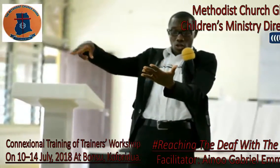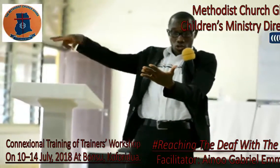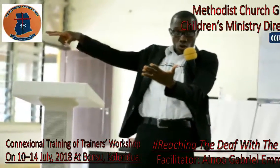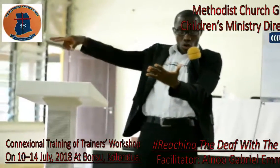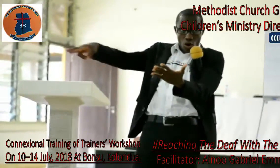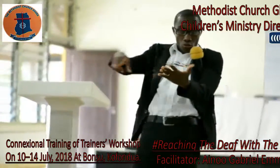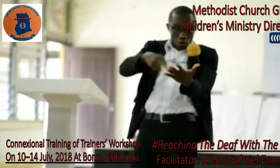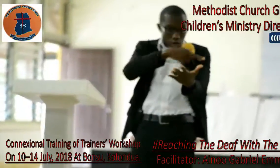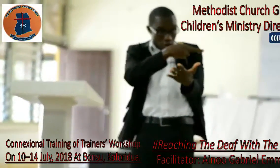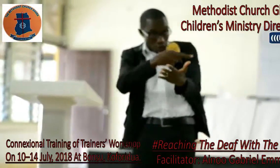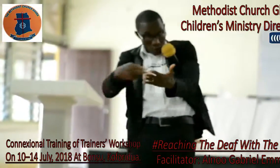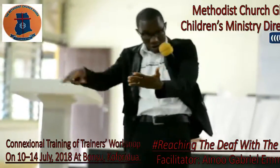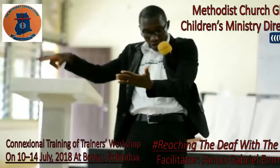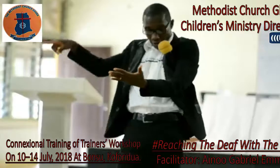So